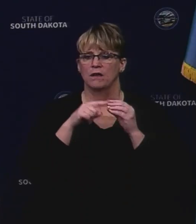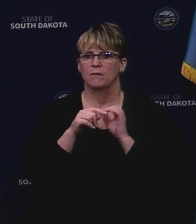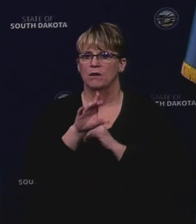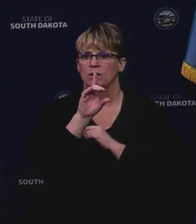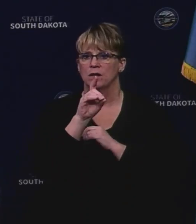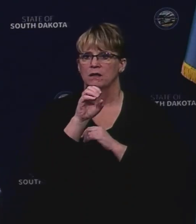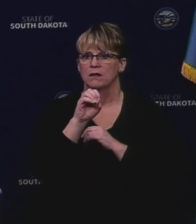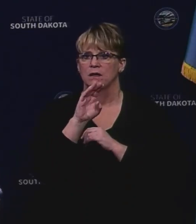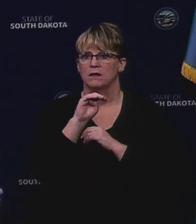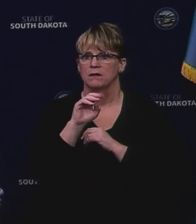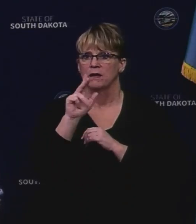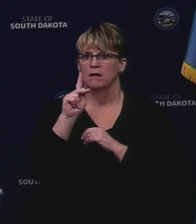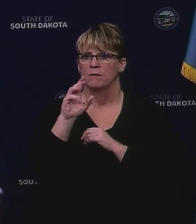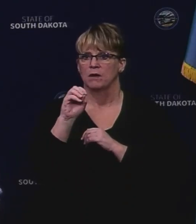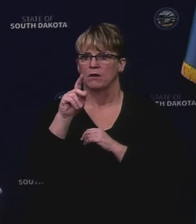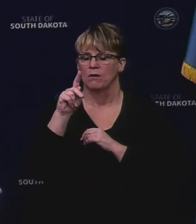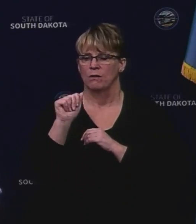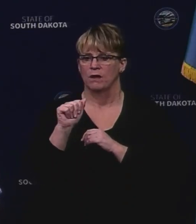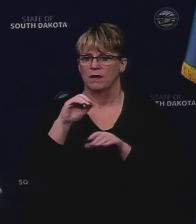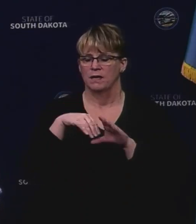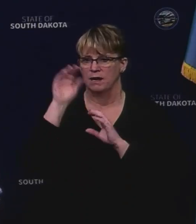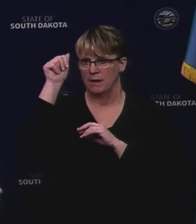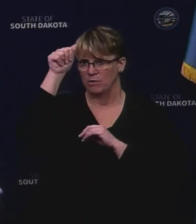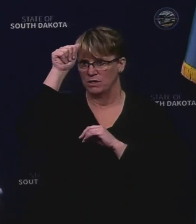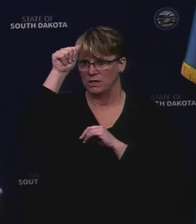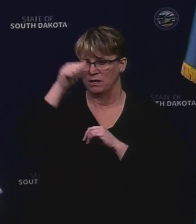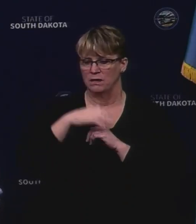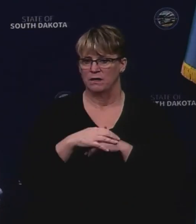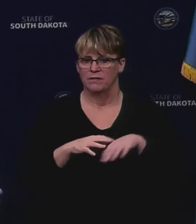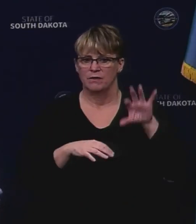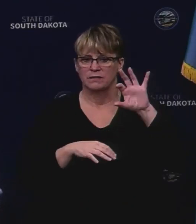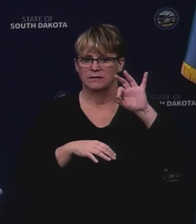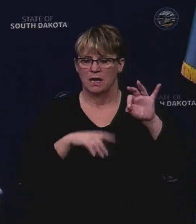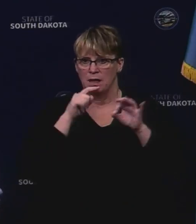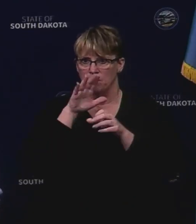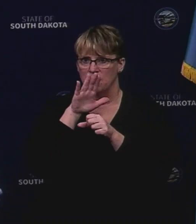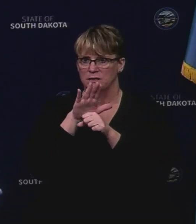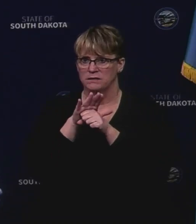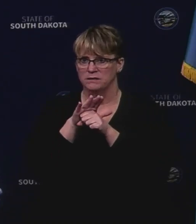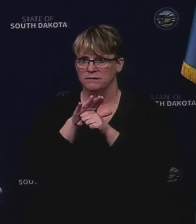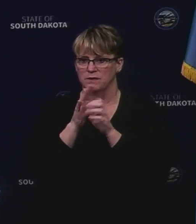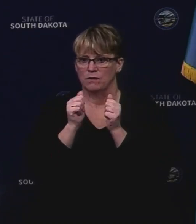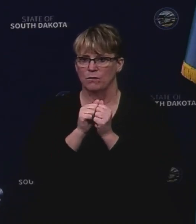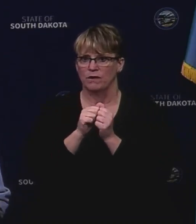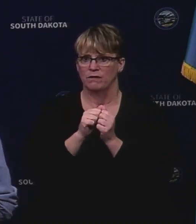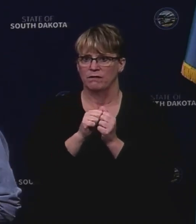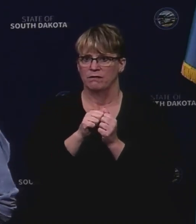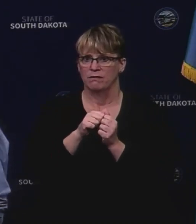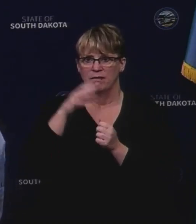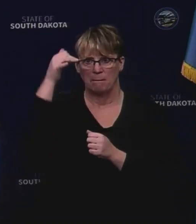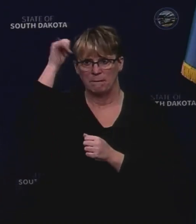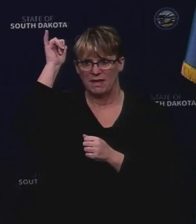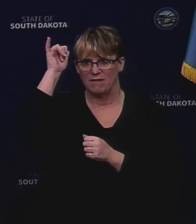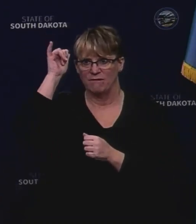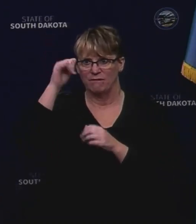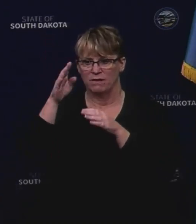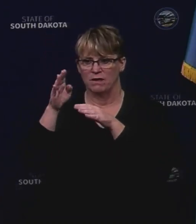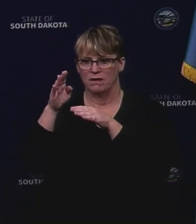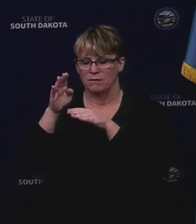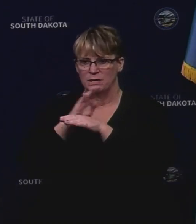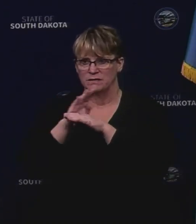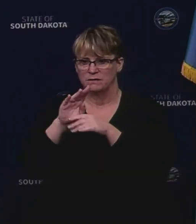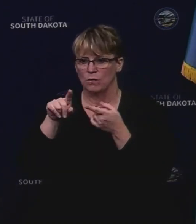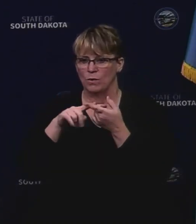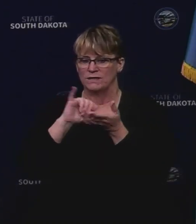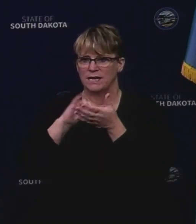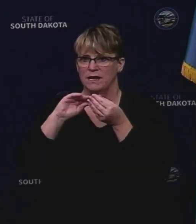now attributed, or there's 9 positive cases attributed to the beef plant. When does that number become